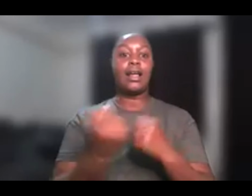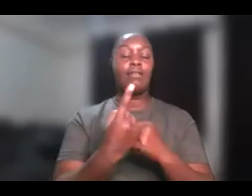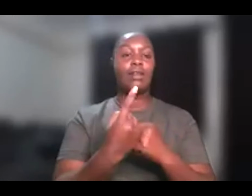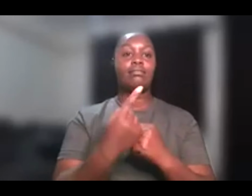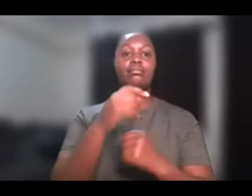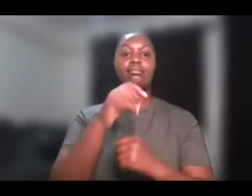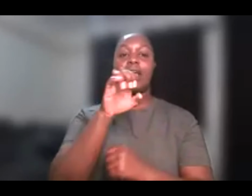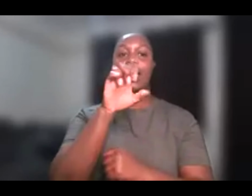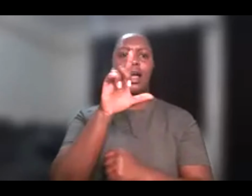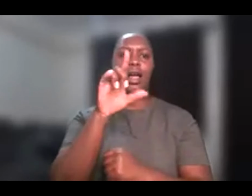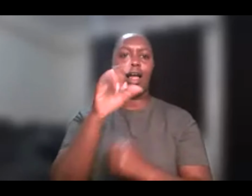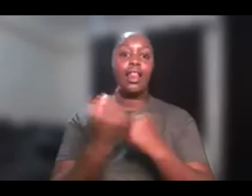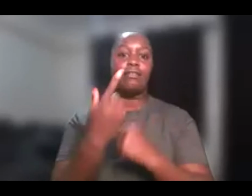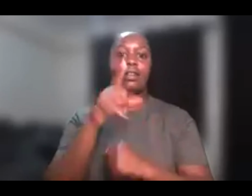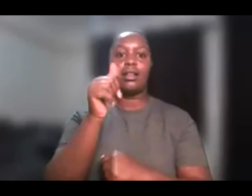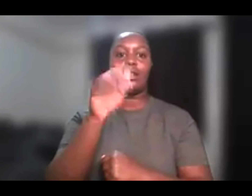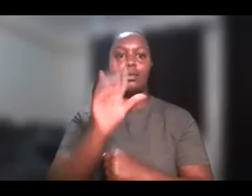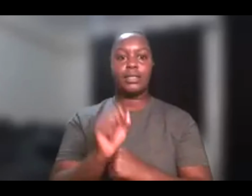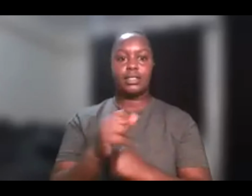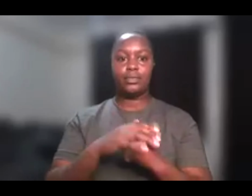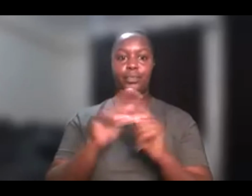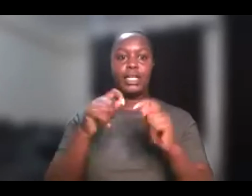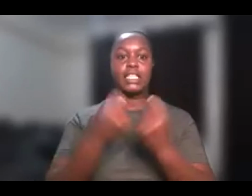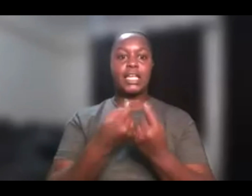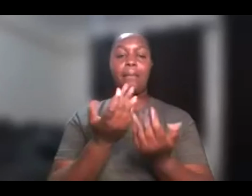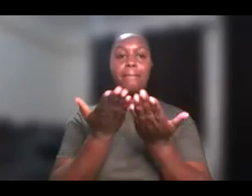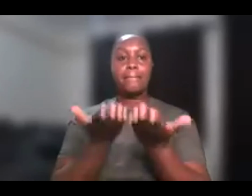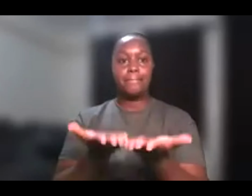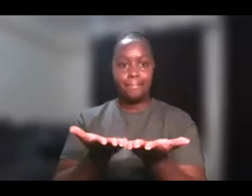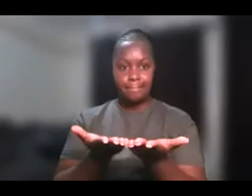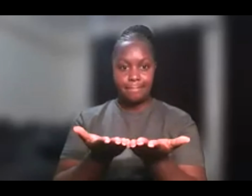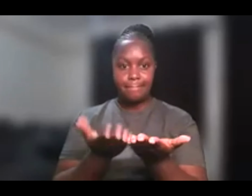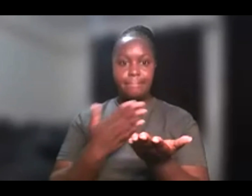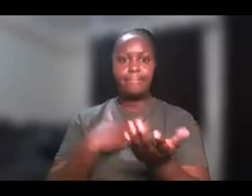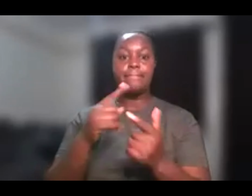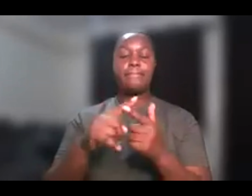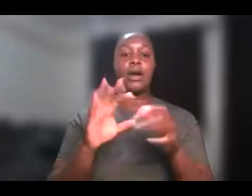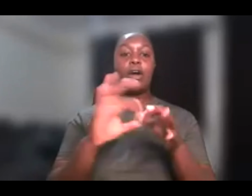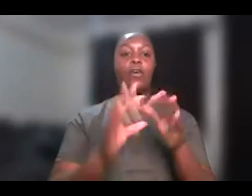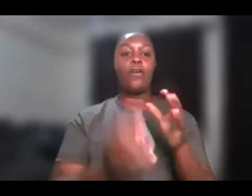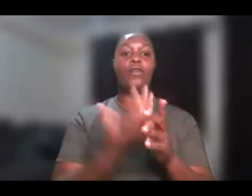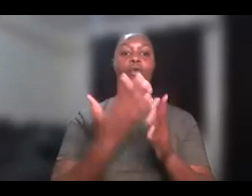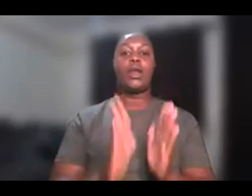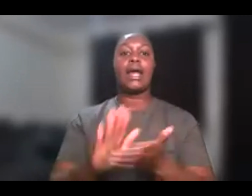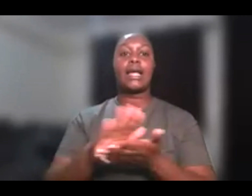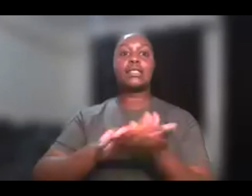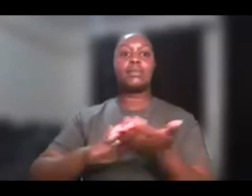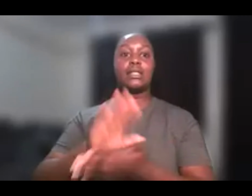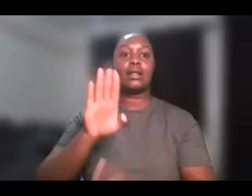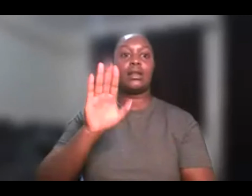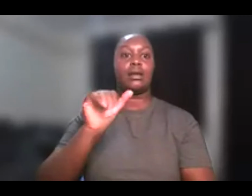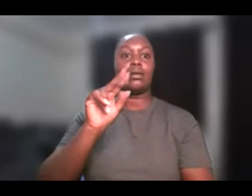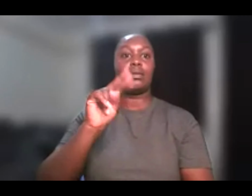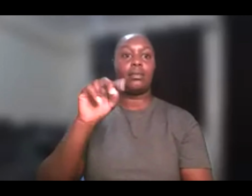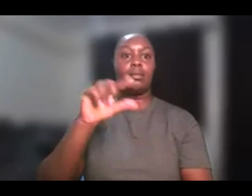Speak a bit more about the team. My co-founder, Swell Kazi, is based in Bangladesh. He worked on American Sign Language during